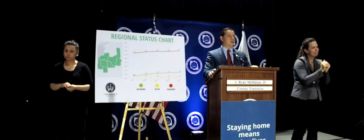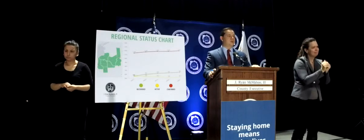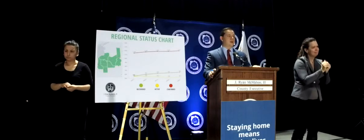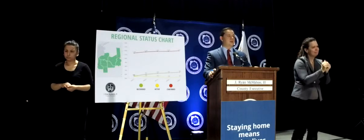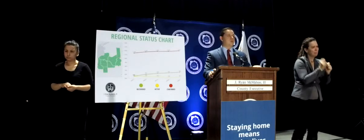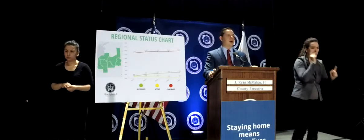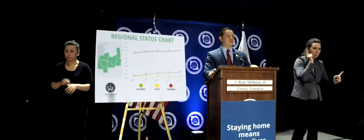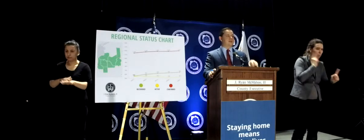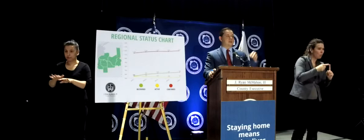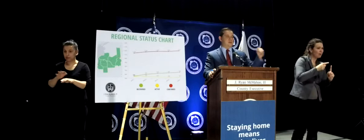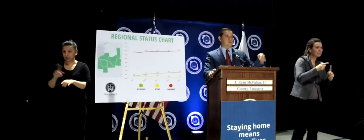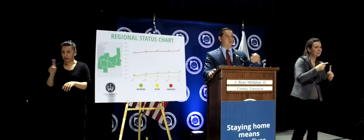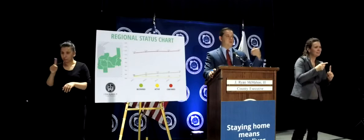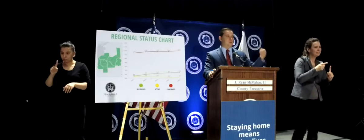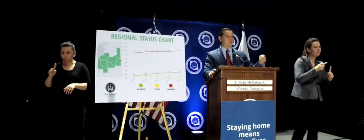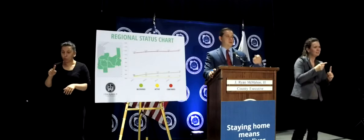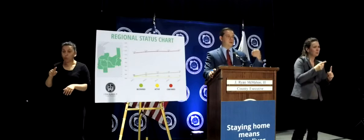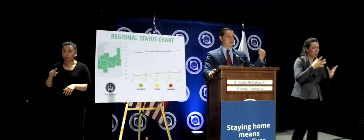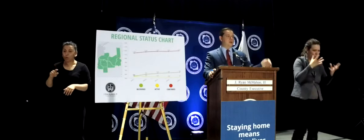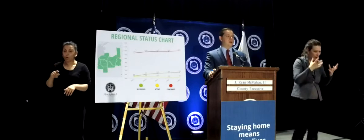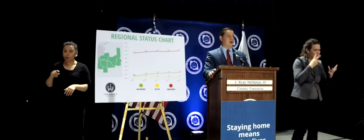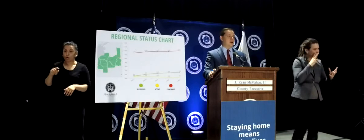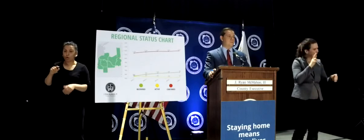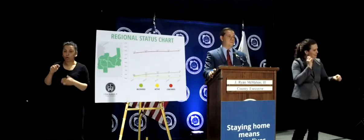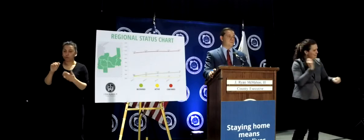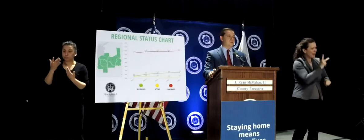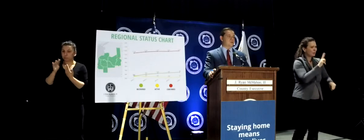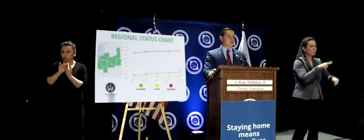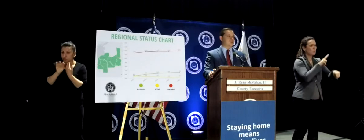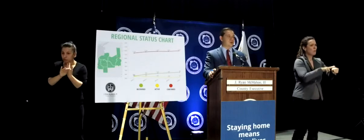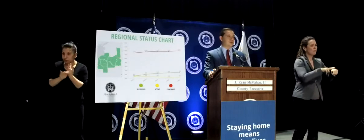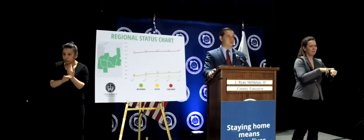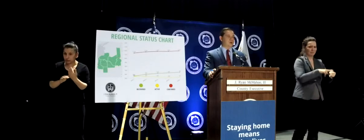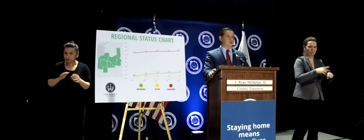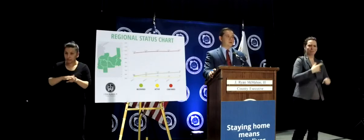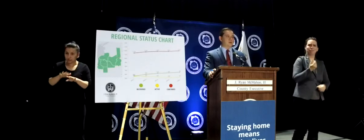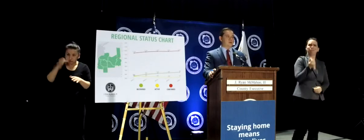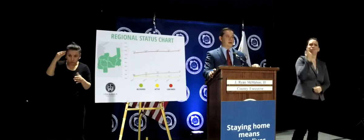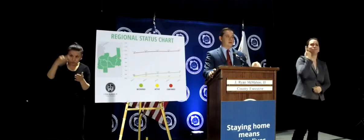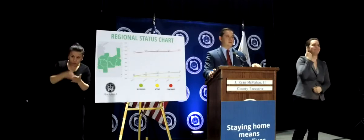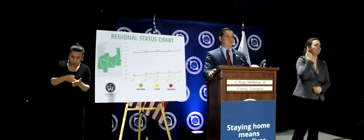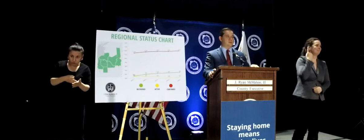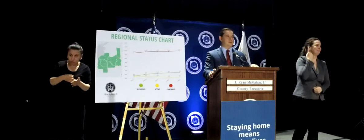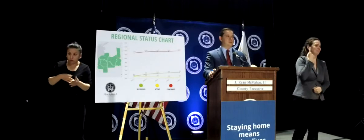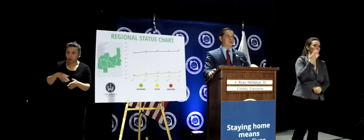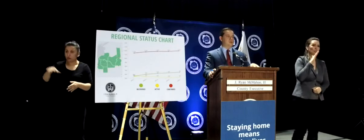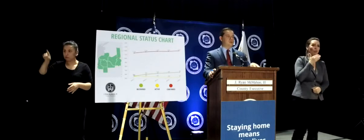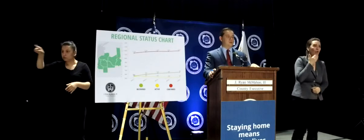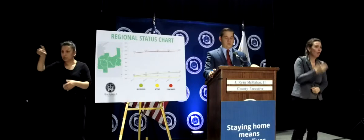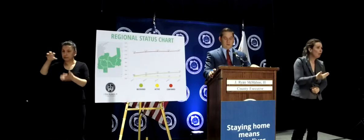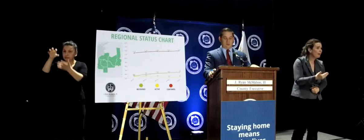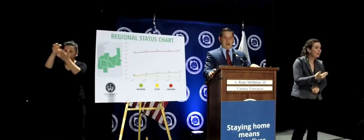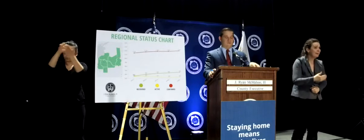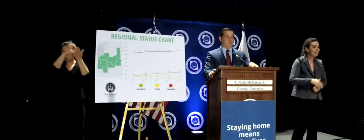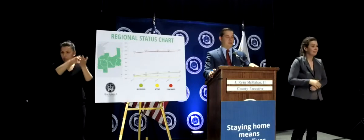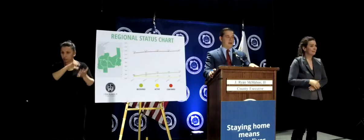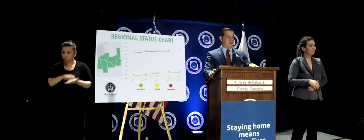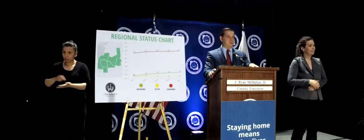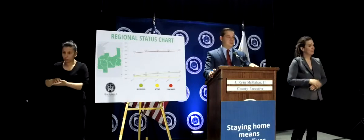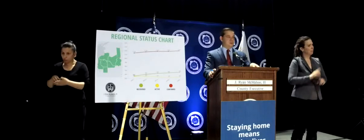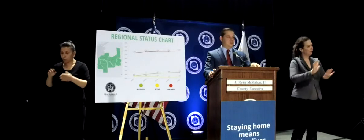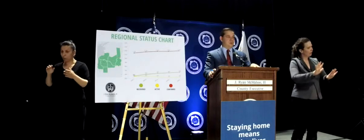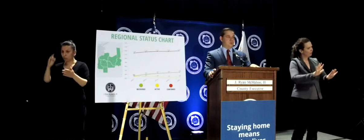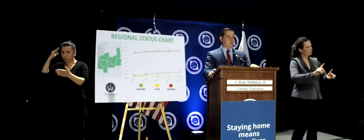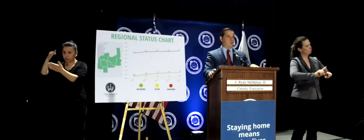own, they want to get things moving regionally is good. But again, you have the